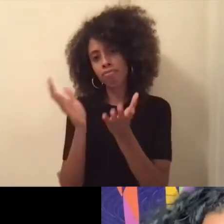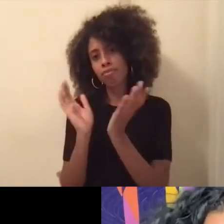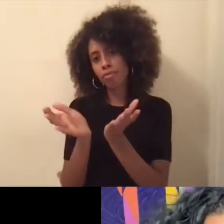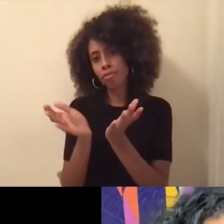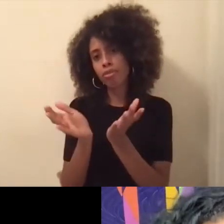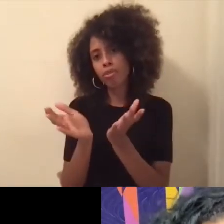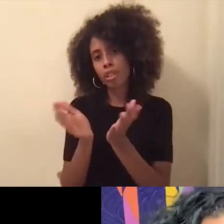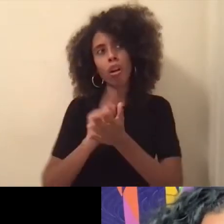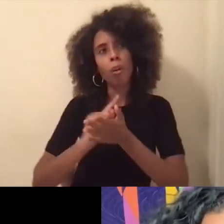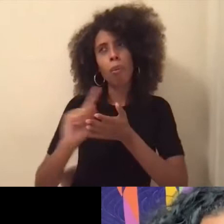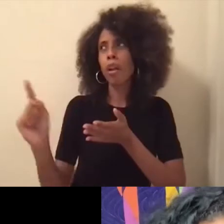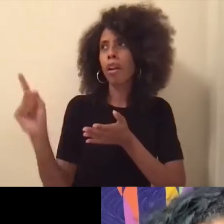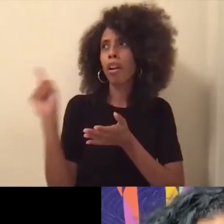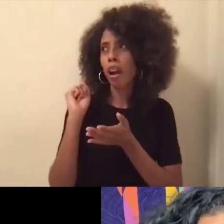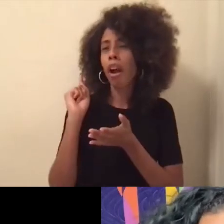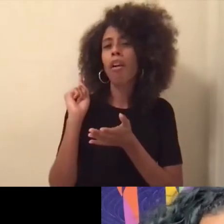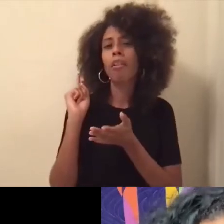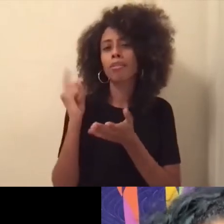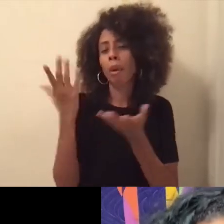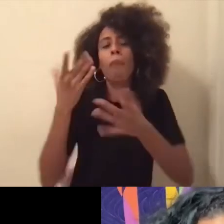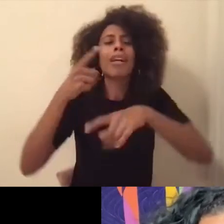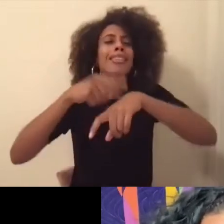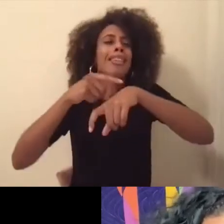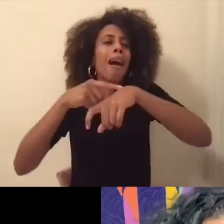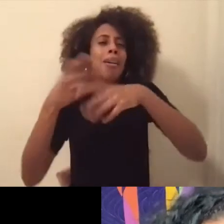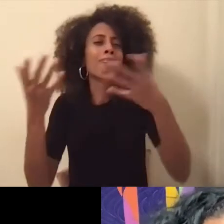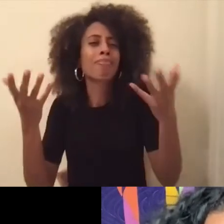week. What is time?